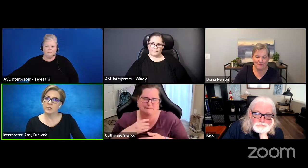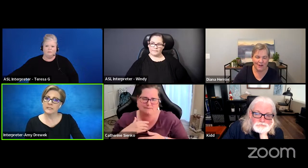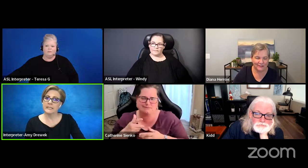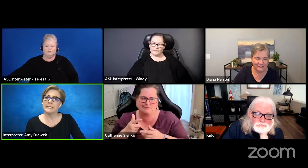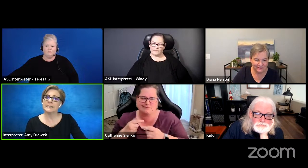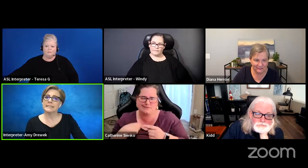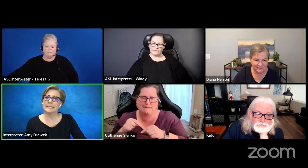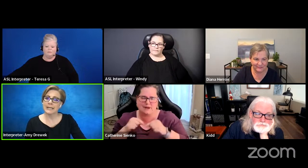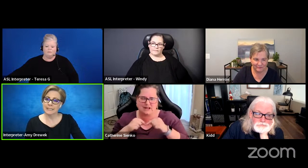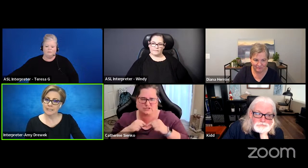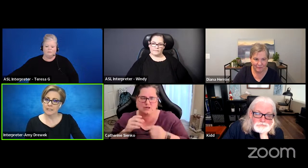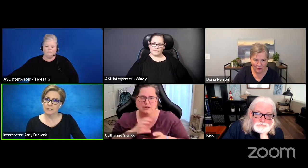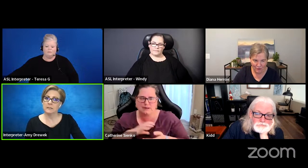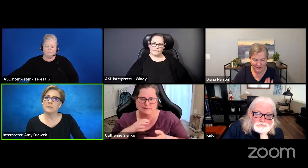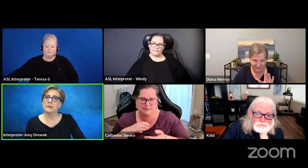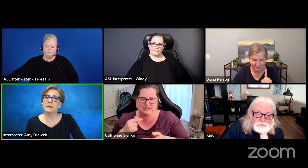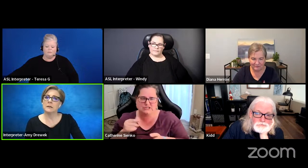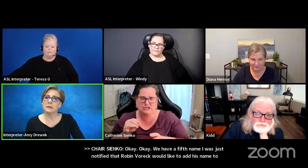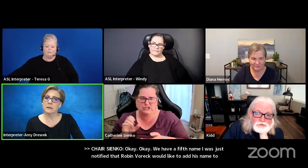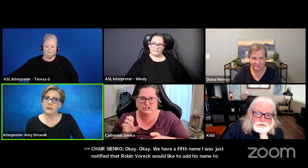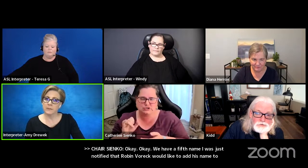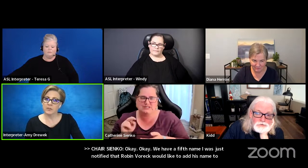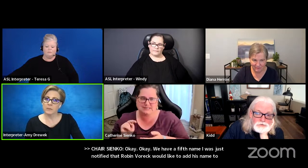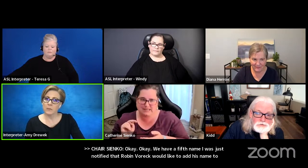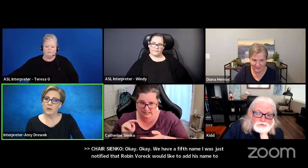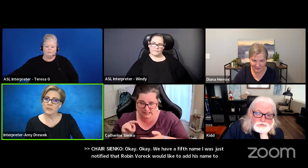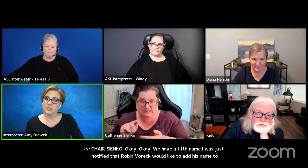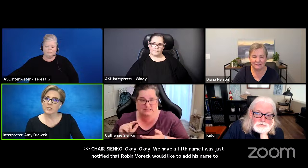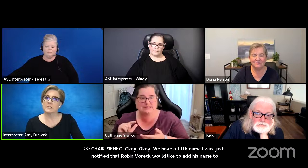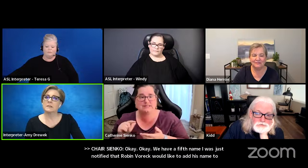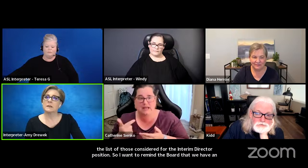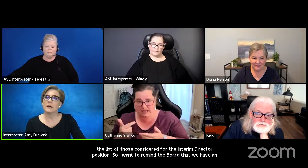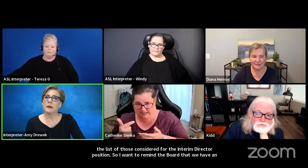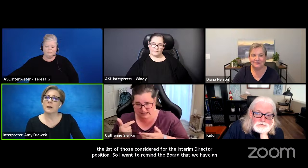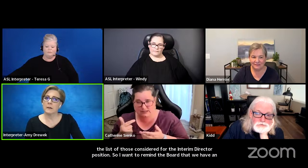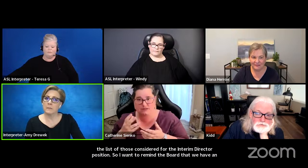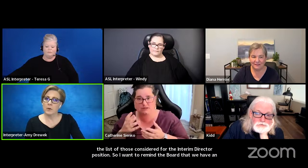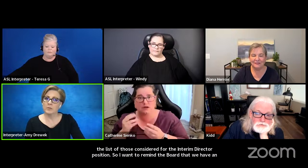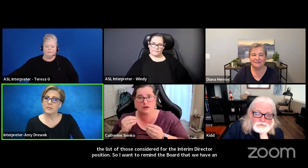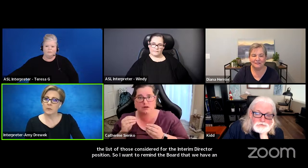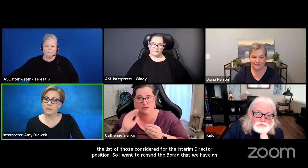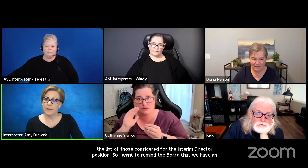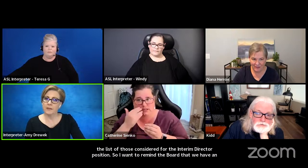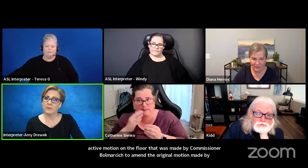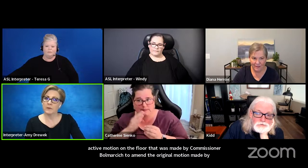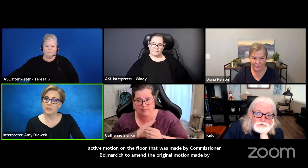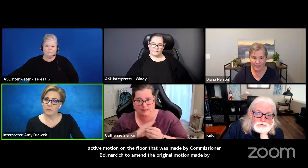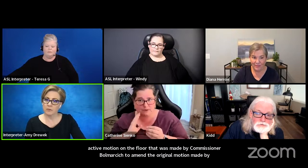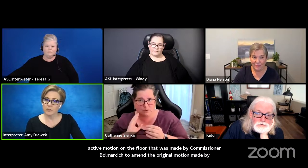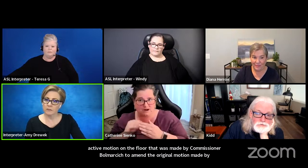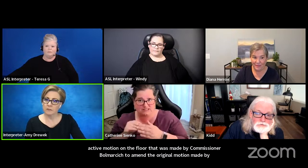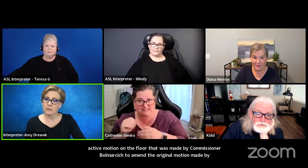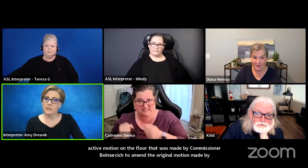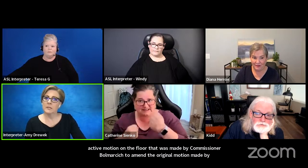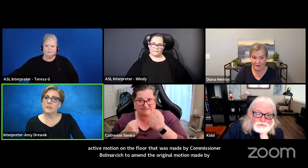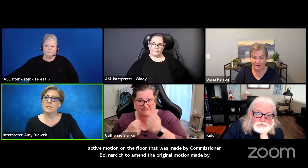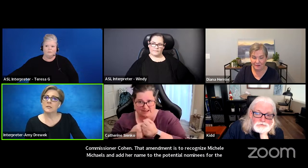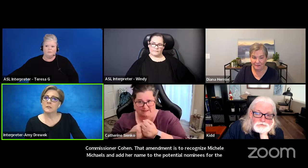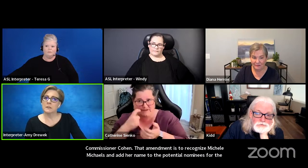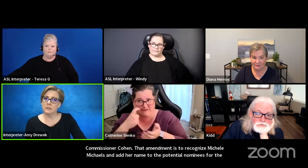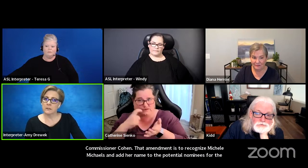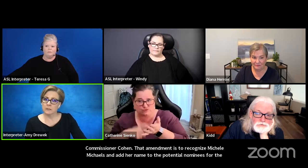And then Commissioner Goodstein seconded Commissioner Bolmarsich's motion to amend the original